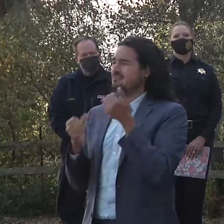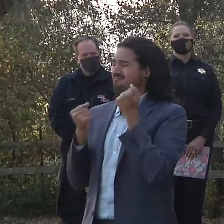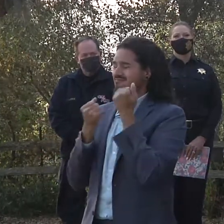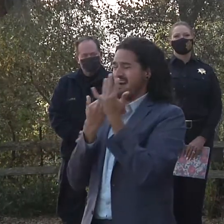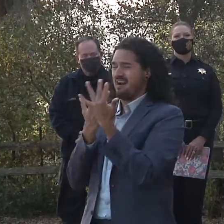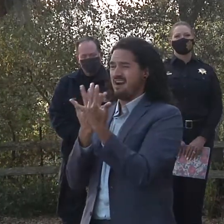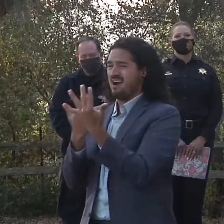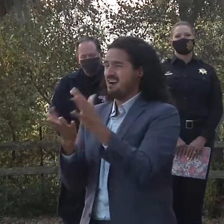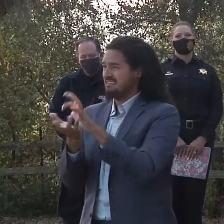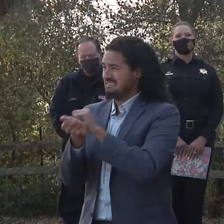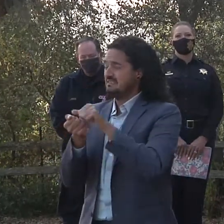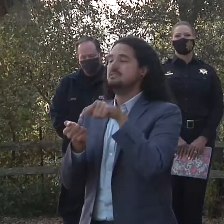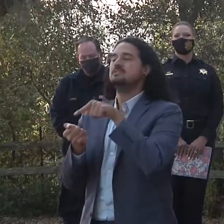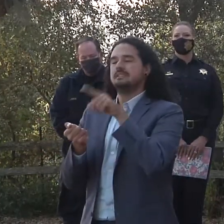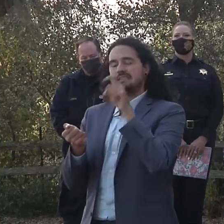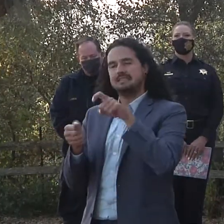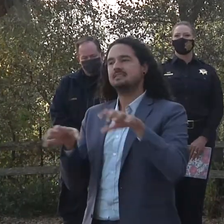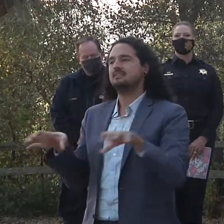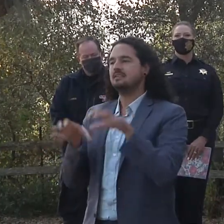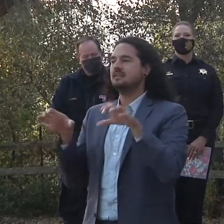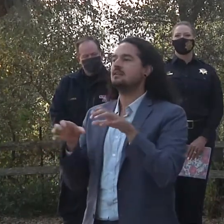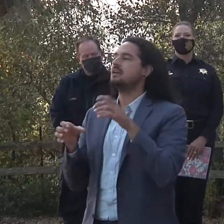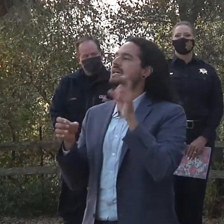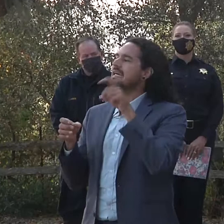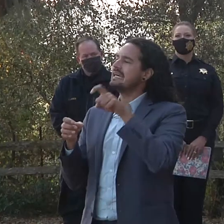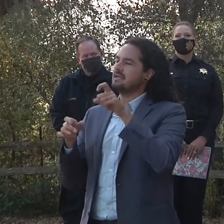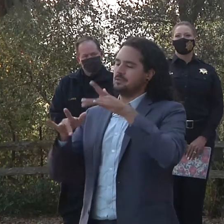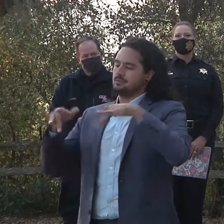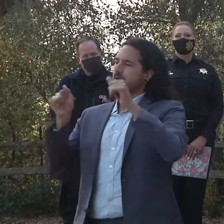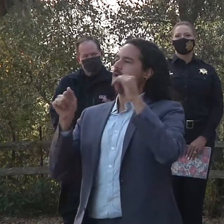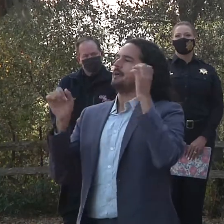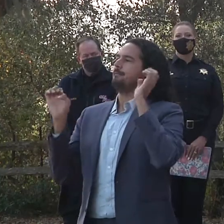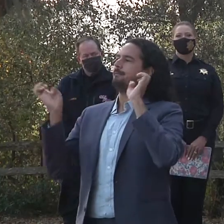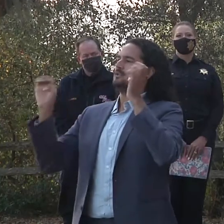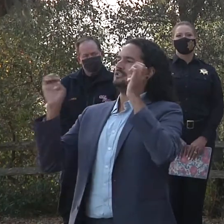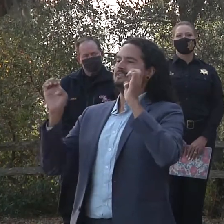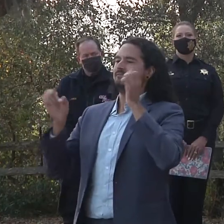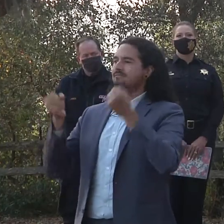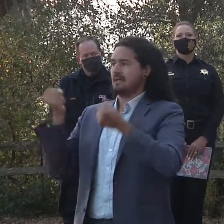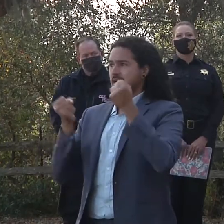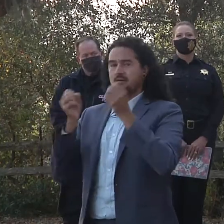be mindful of those emergency vehicles. And then